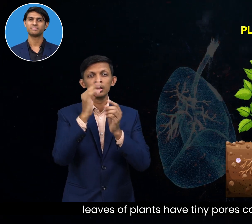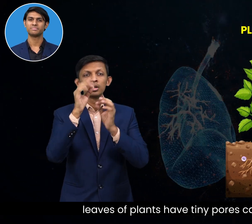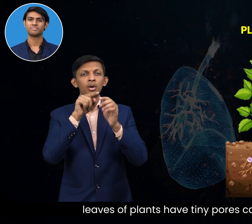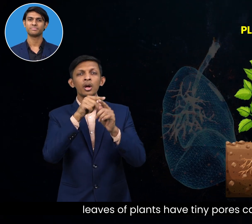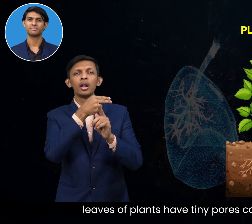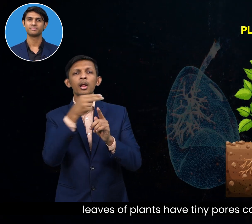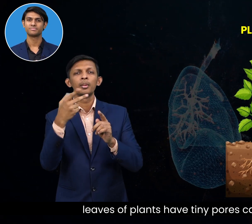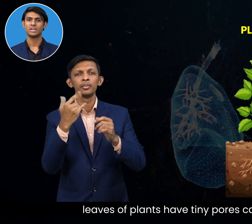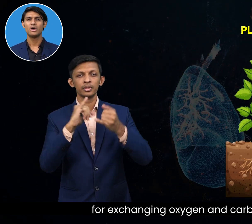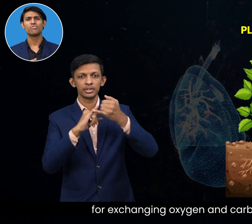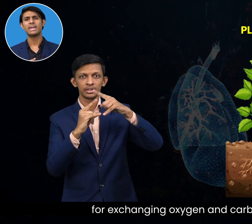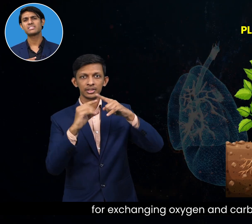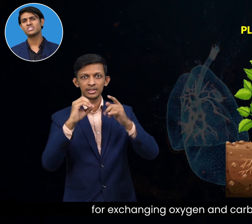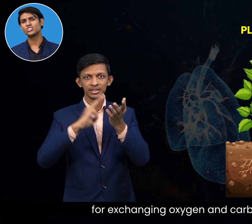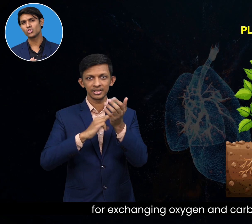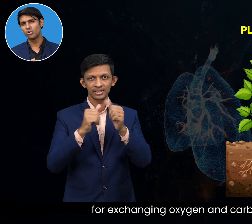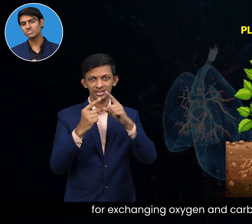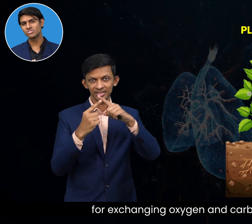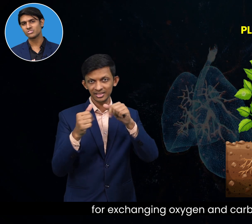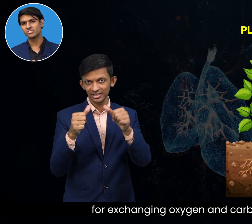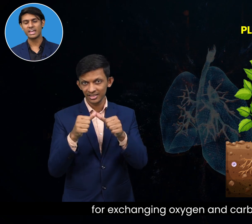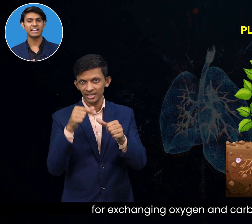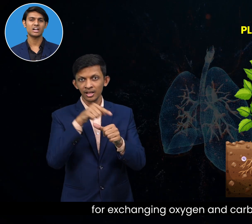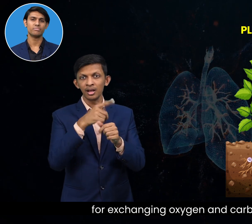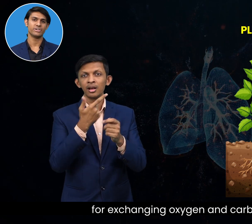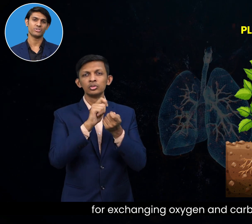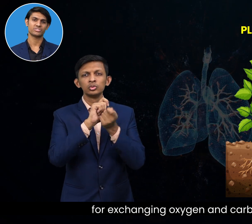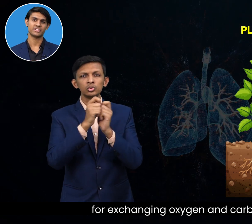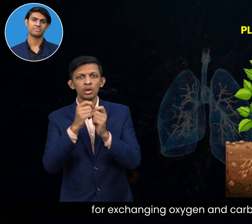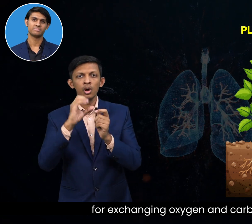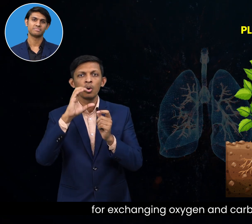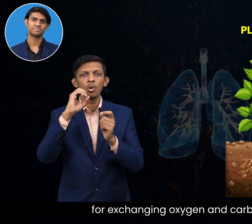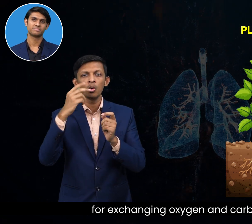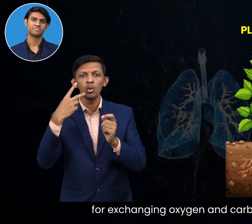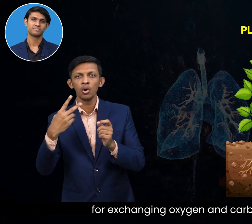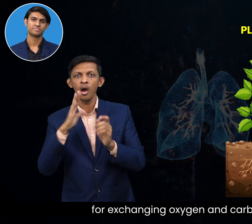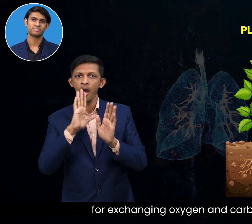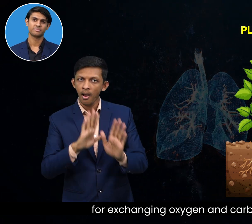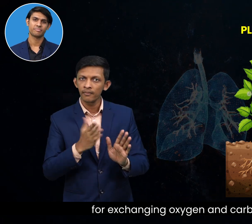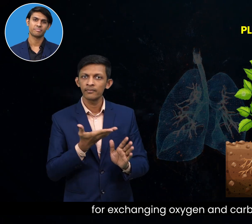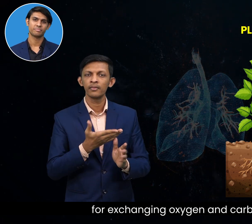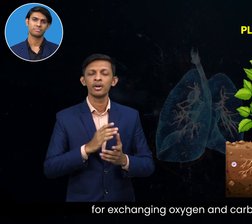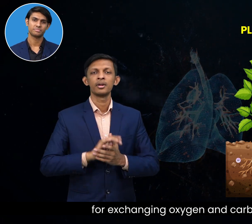stomata for exchanging oxygen and carbon dioxide.